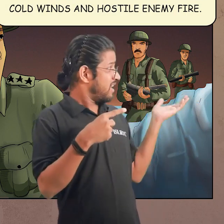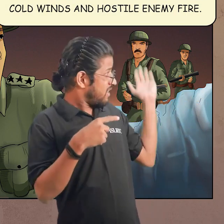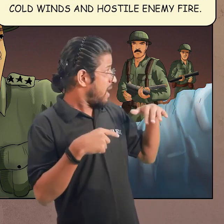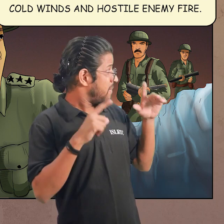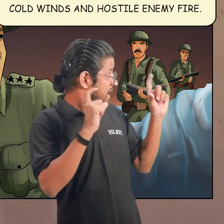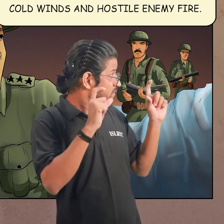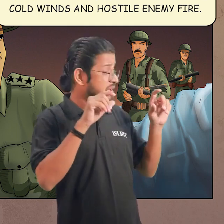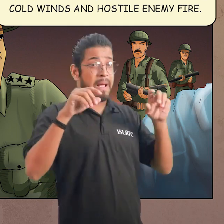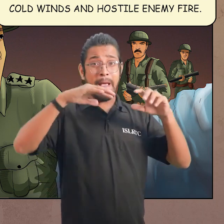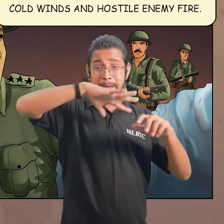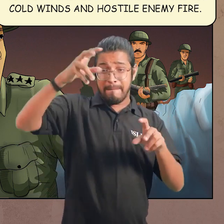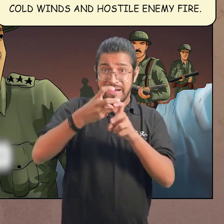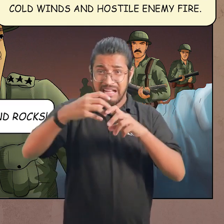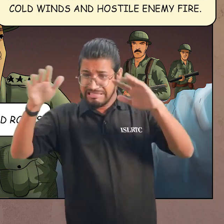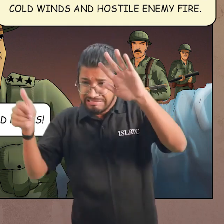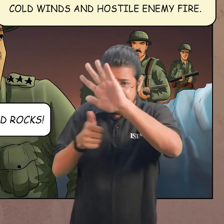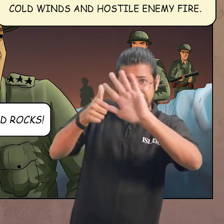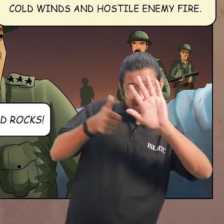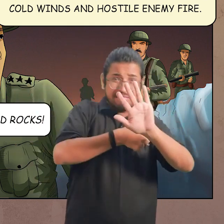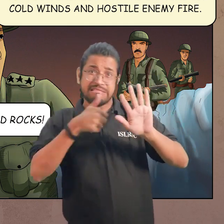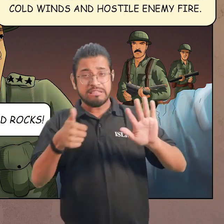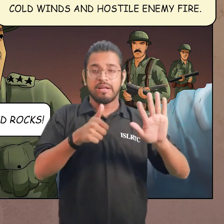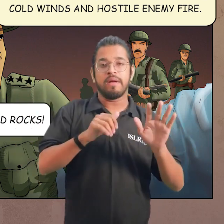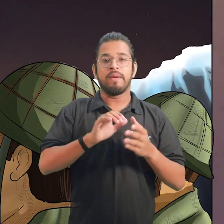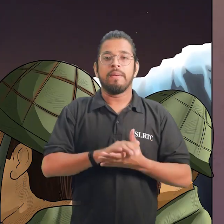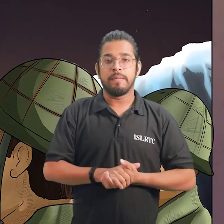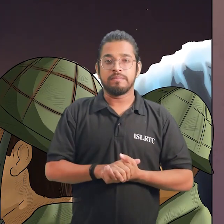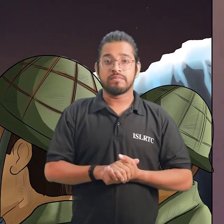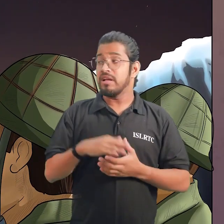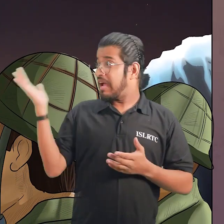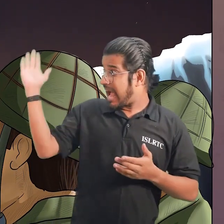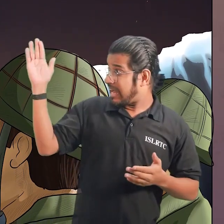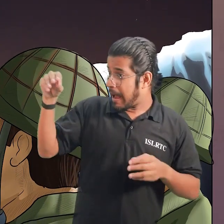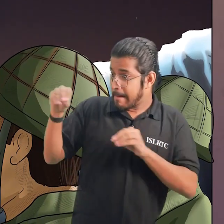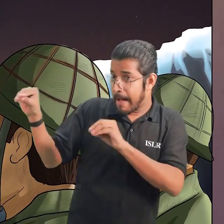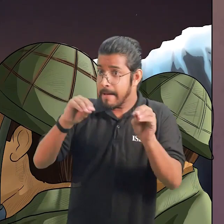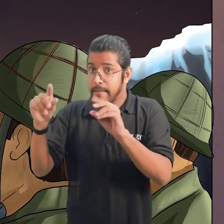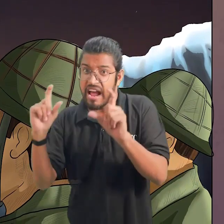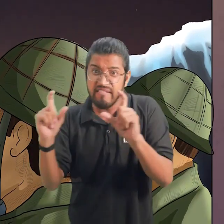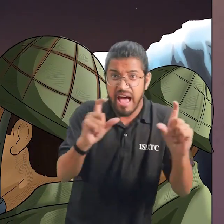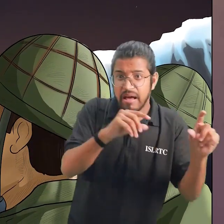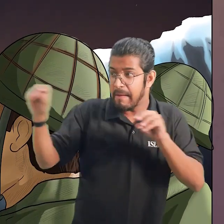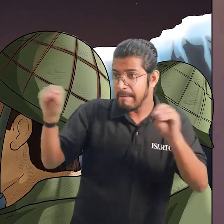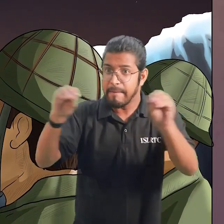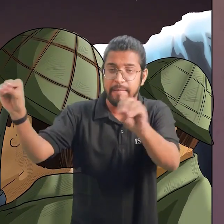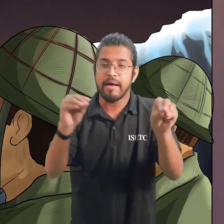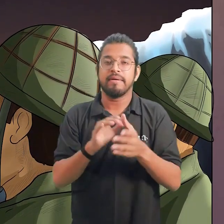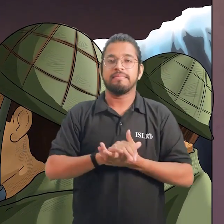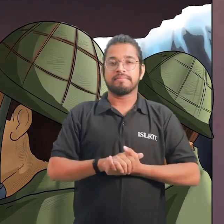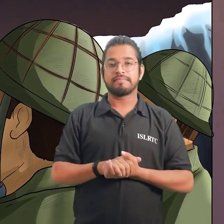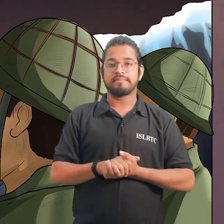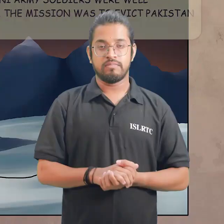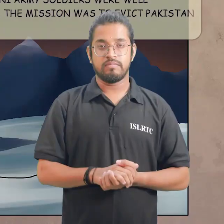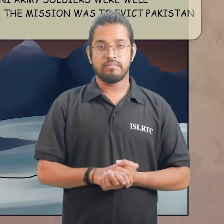and hostile enemy fire. Take cover behind rocks and move forward